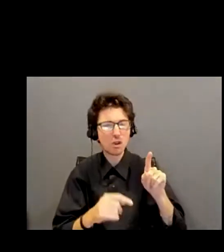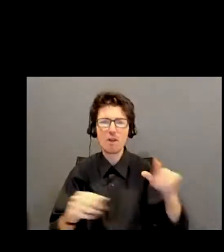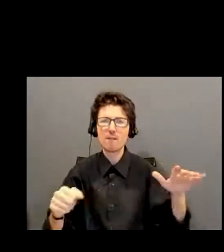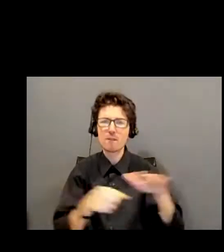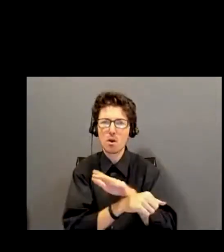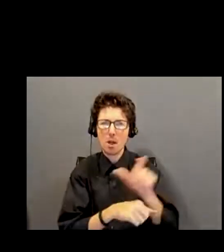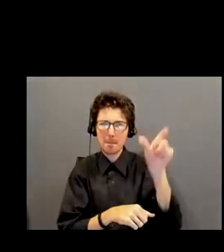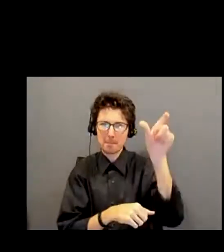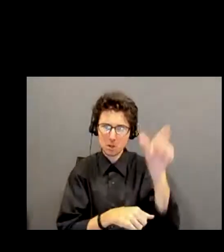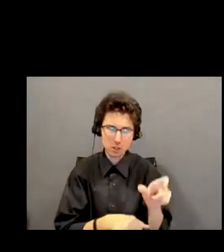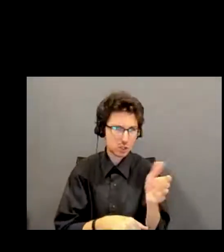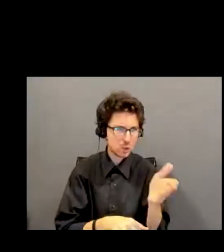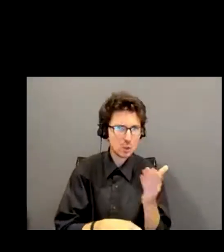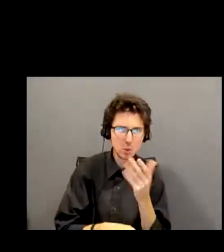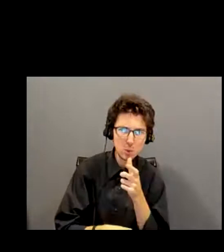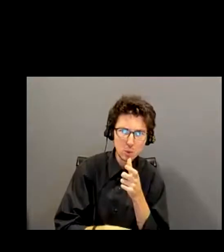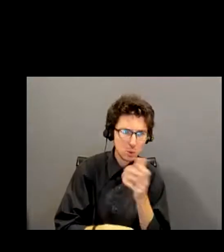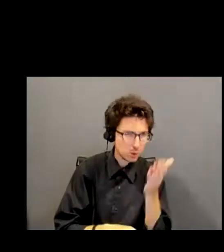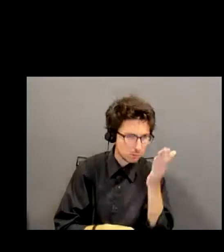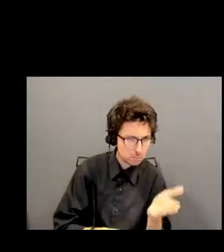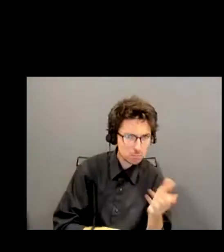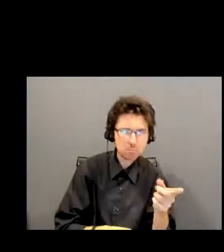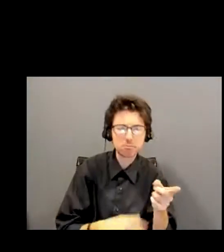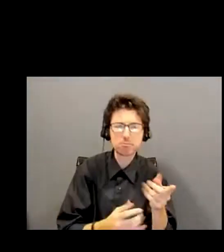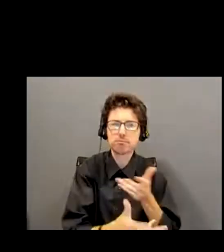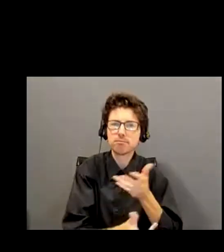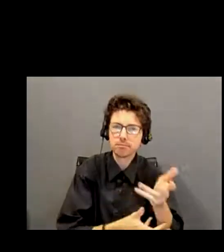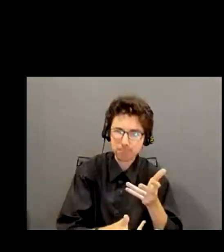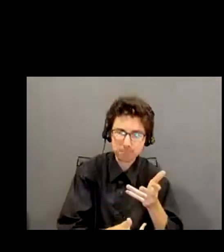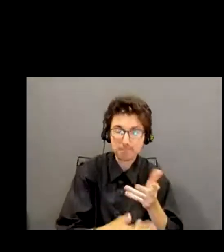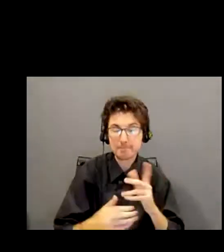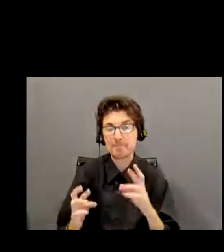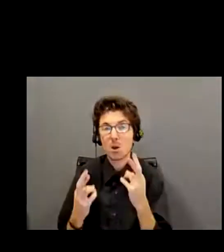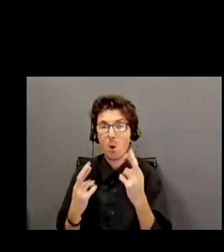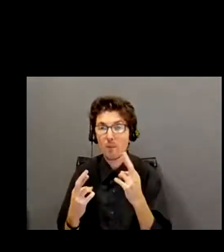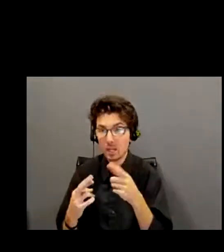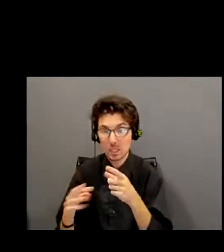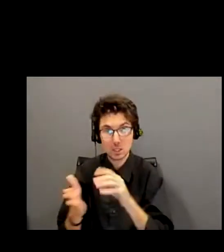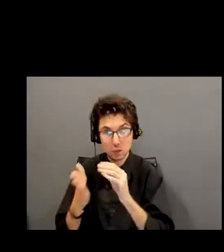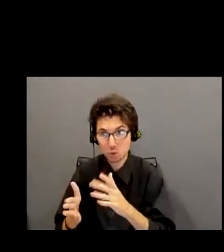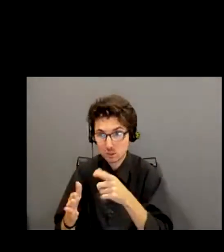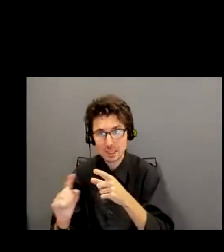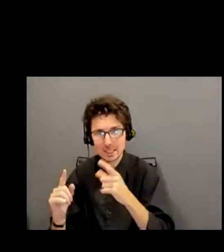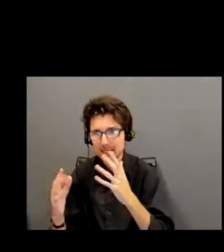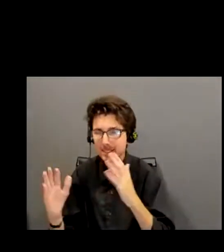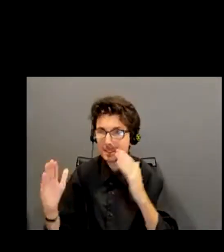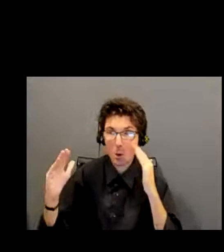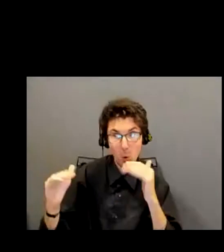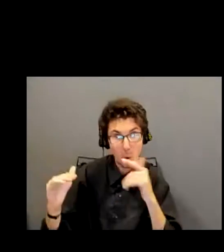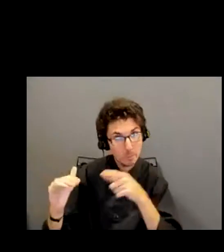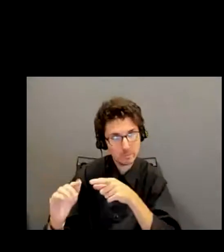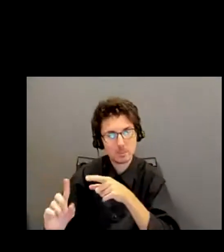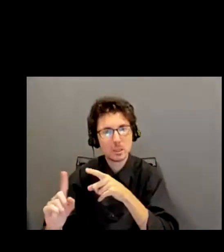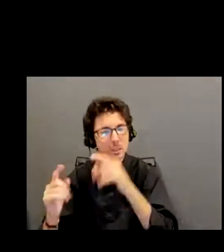Hopefully these students get this message across to their parents and other people they know in their